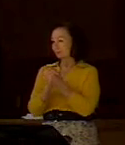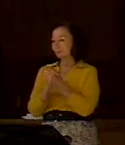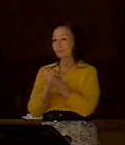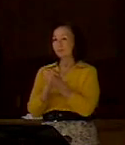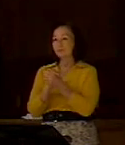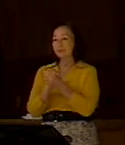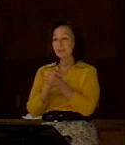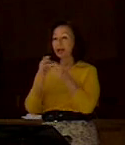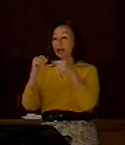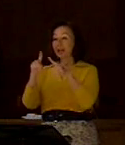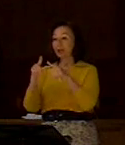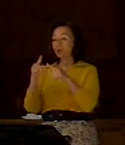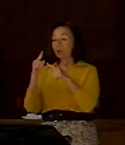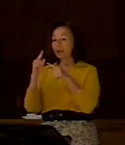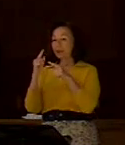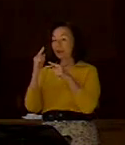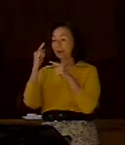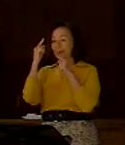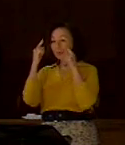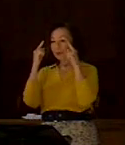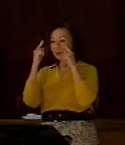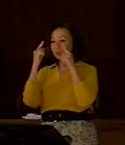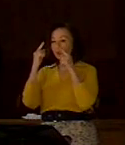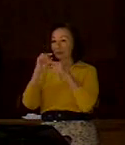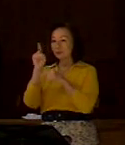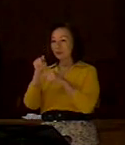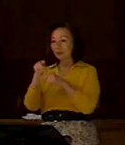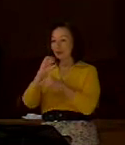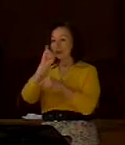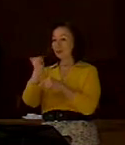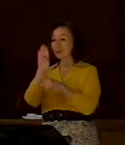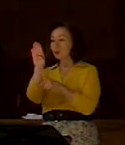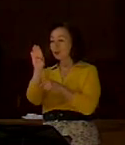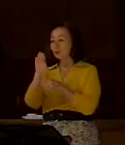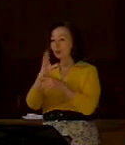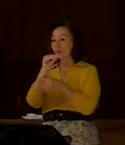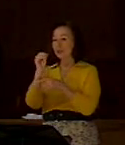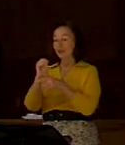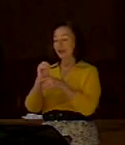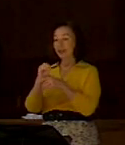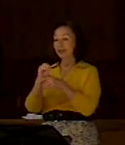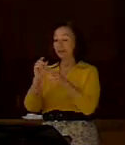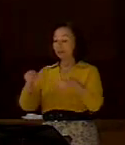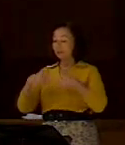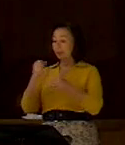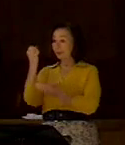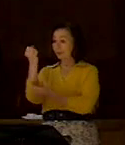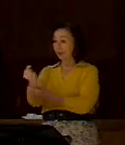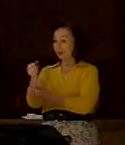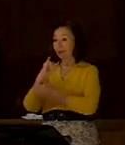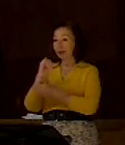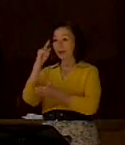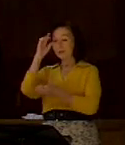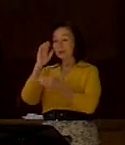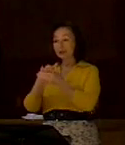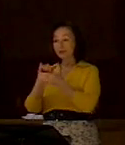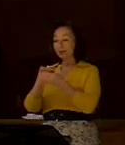And so as we ponder the question of Job and the life of Abraham, I believe we